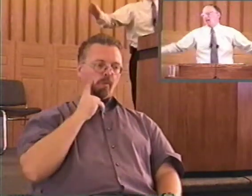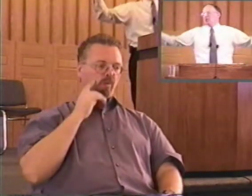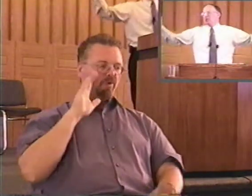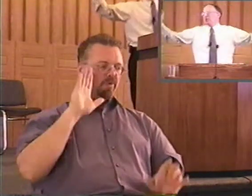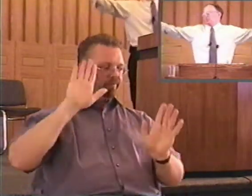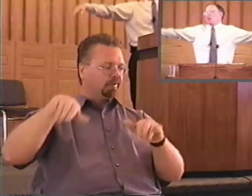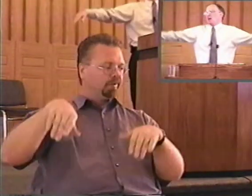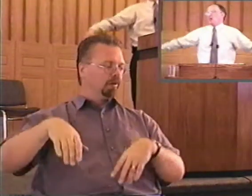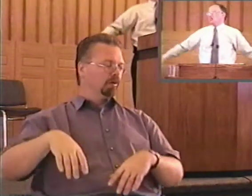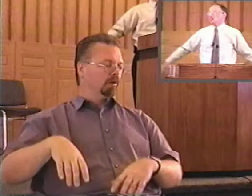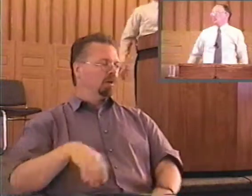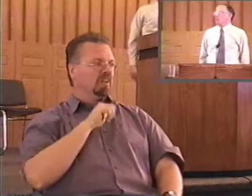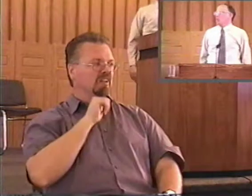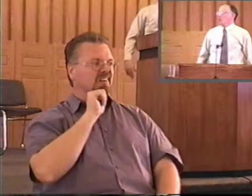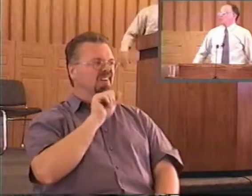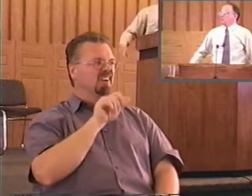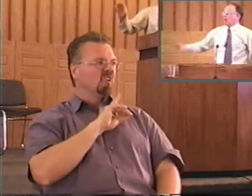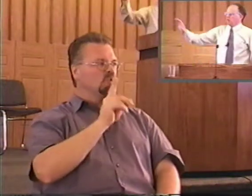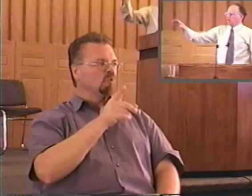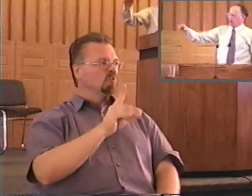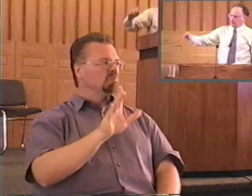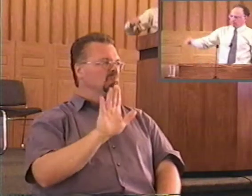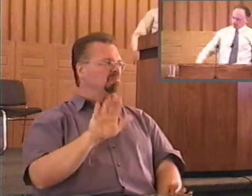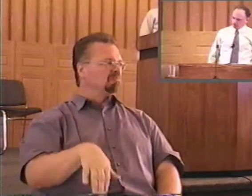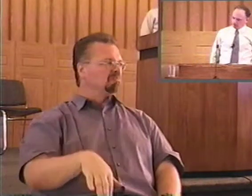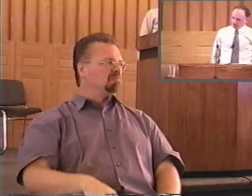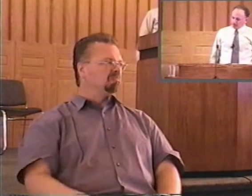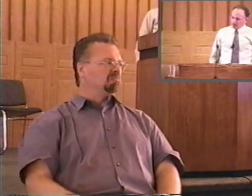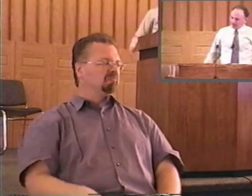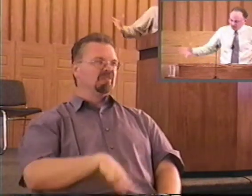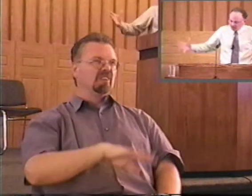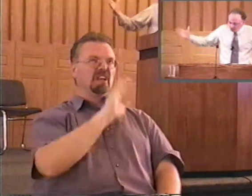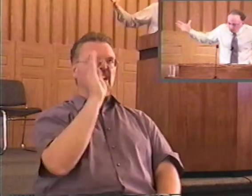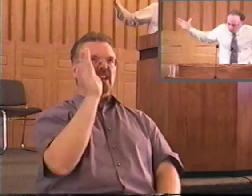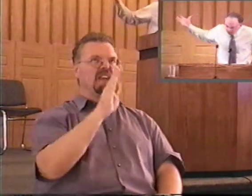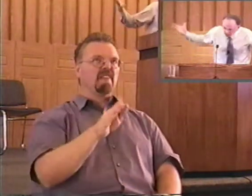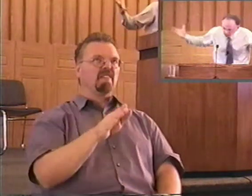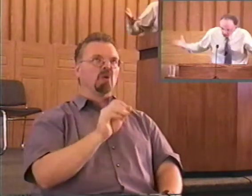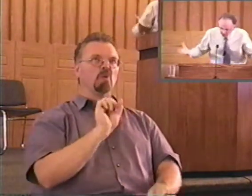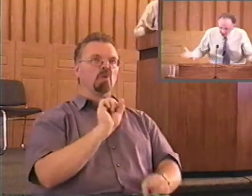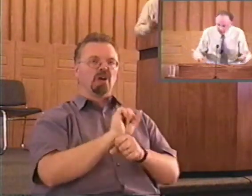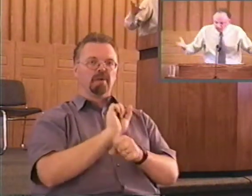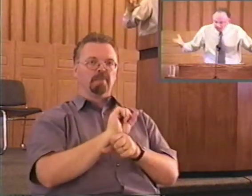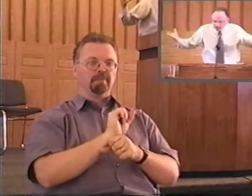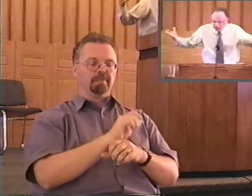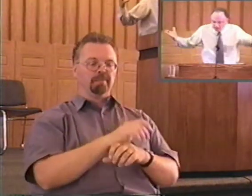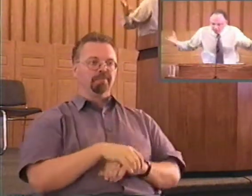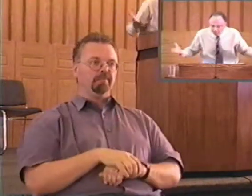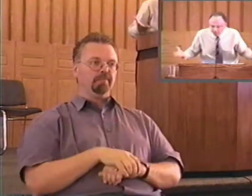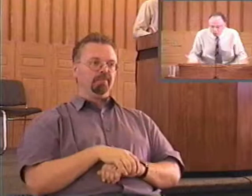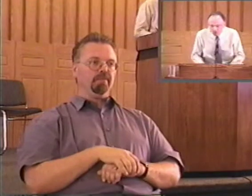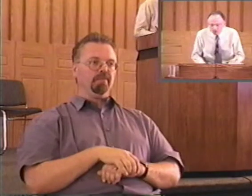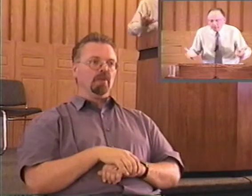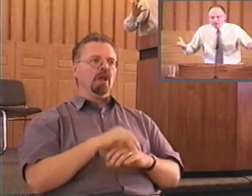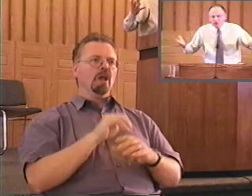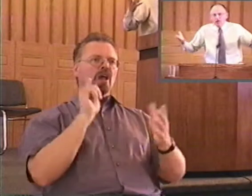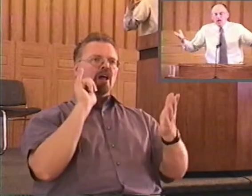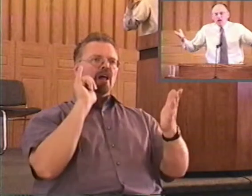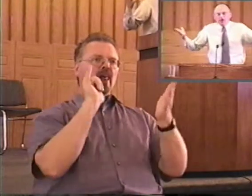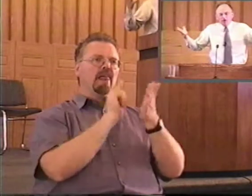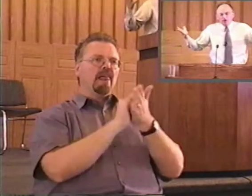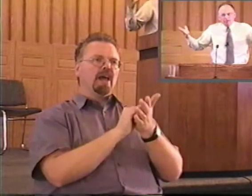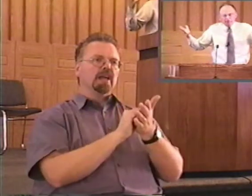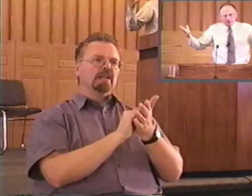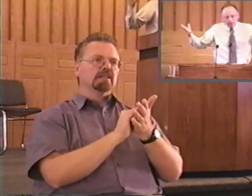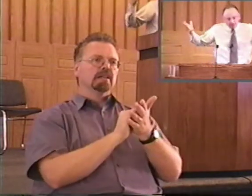that's pie in the sky stuff. That'll never work. That's a religious, that's a form